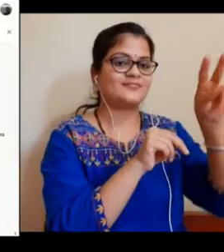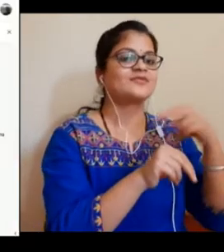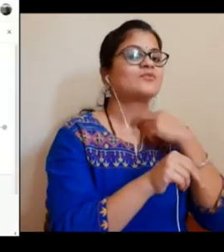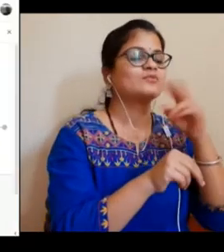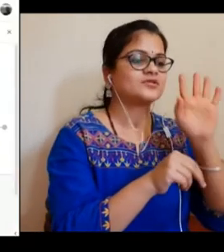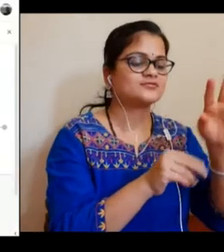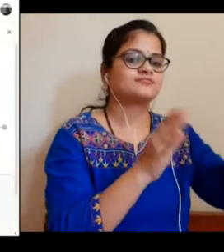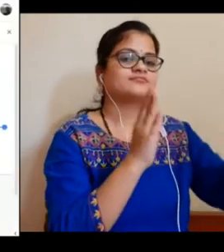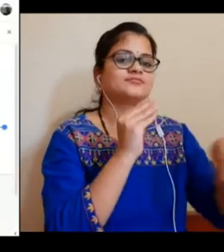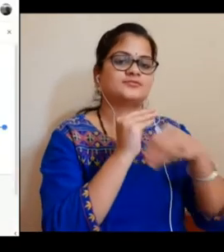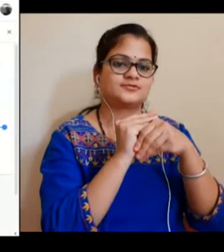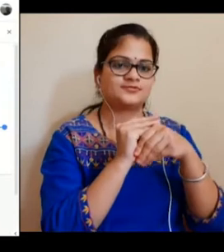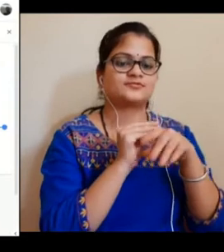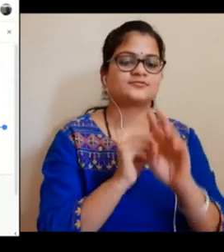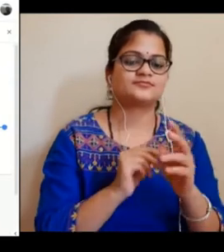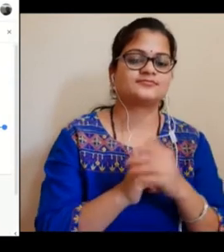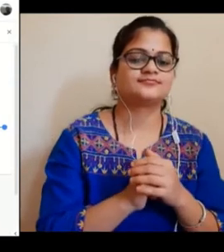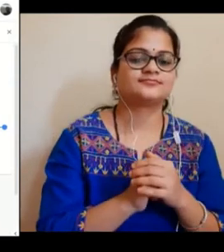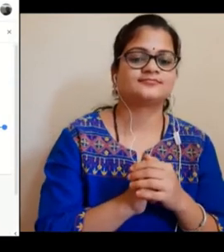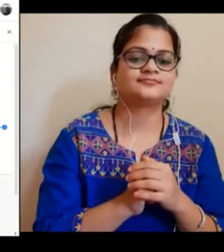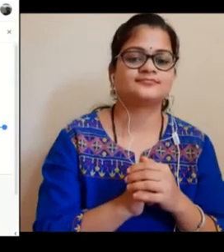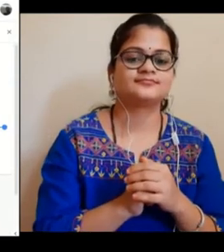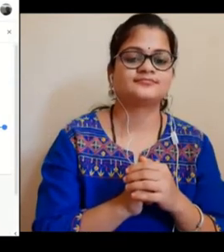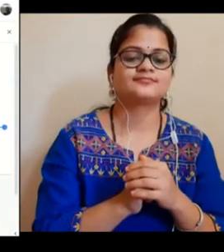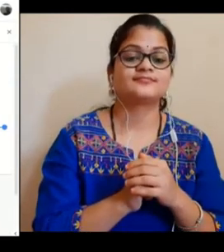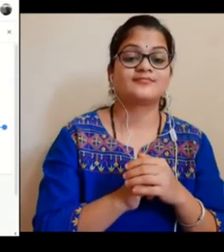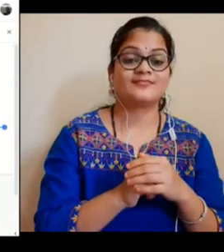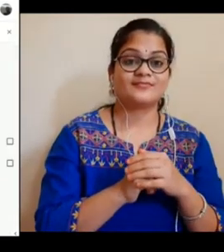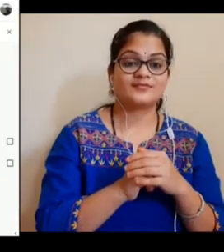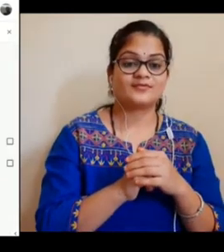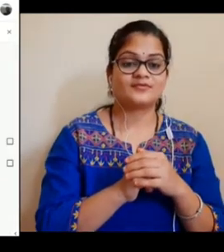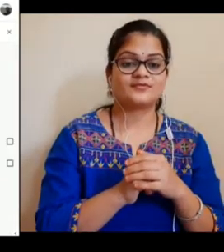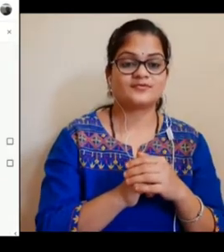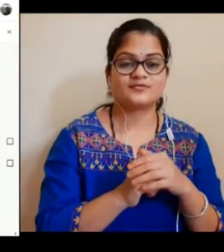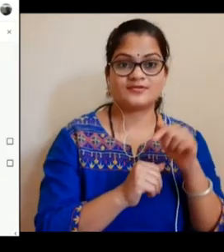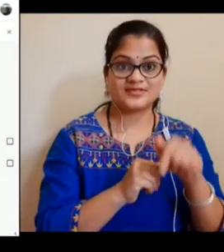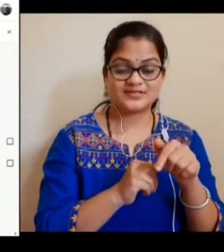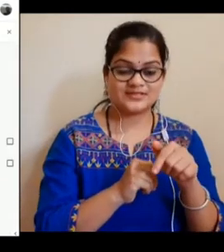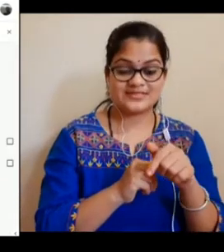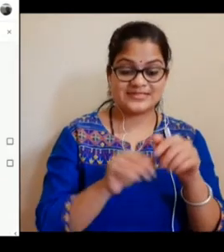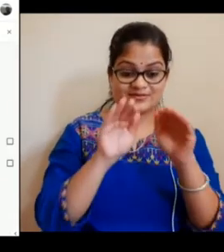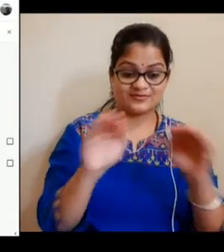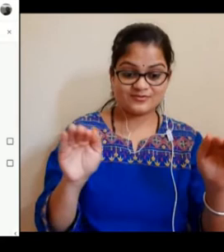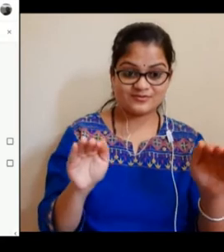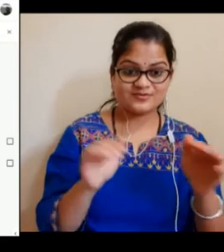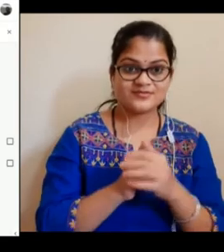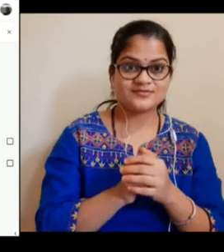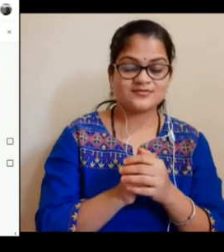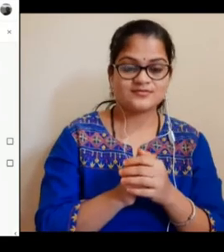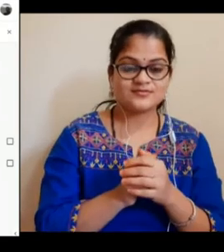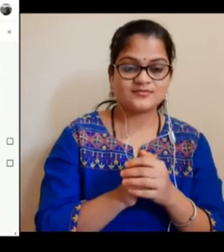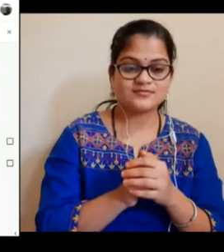the audio here. And when the child clicks